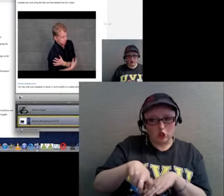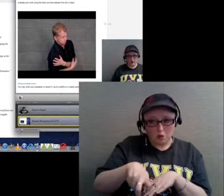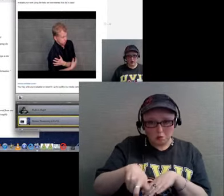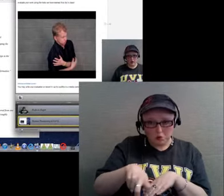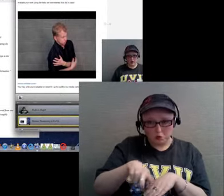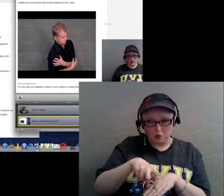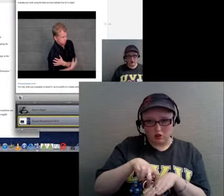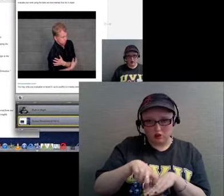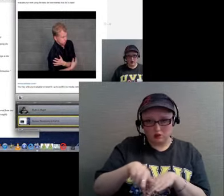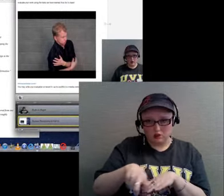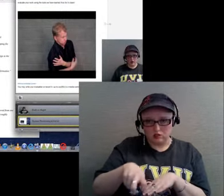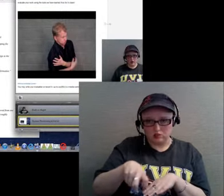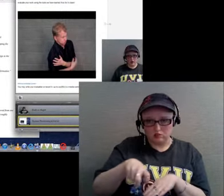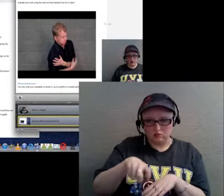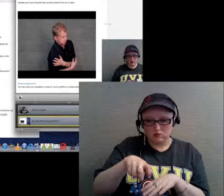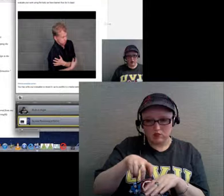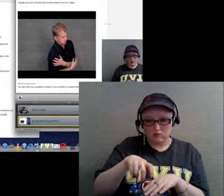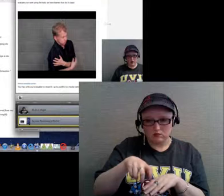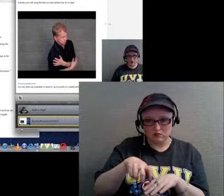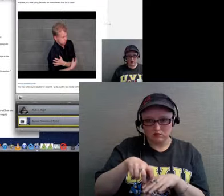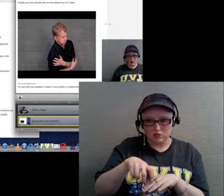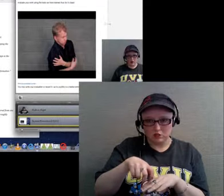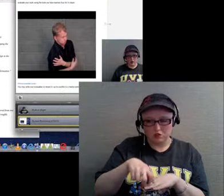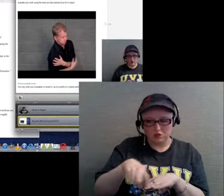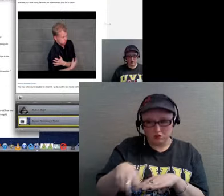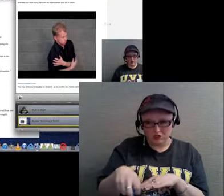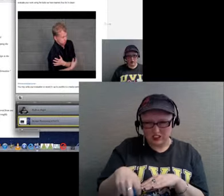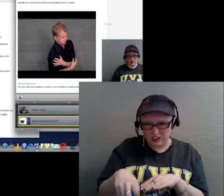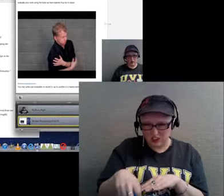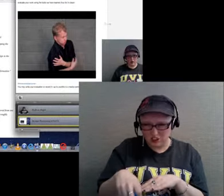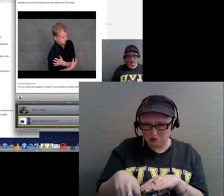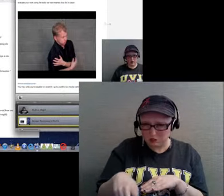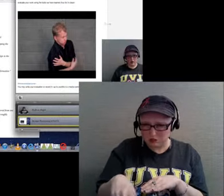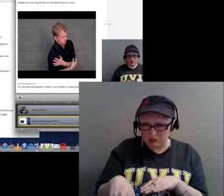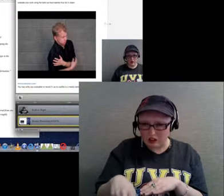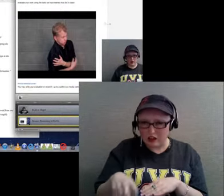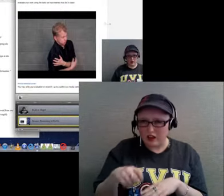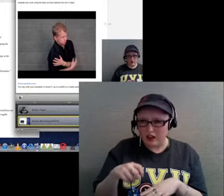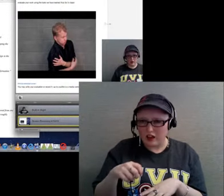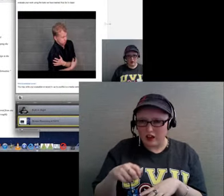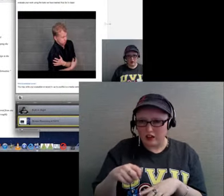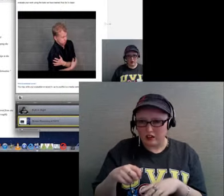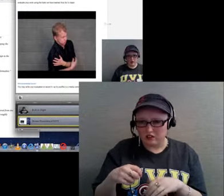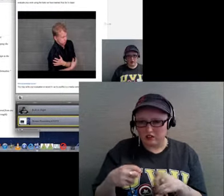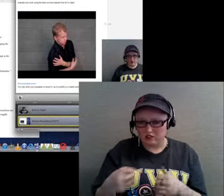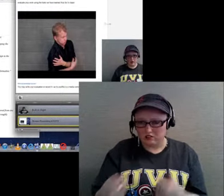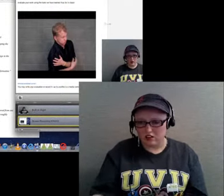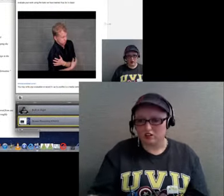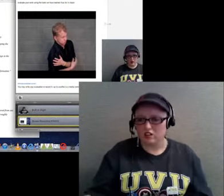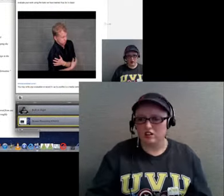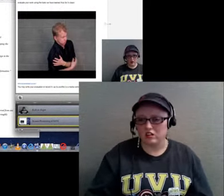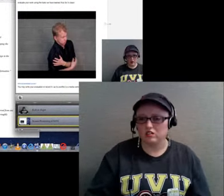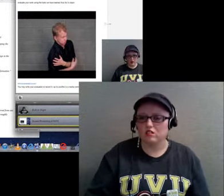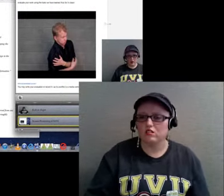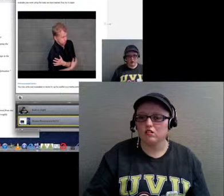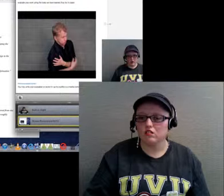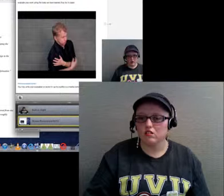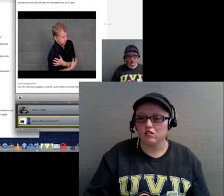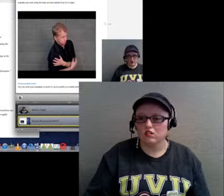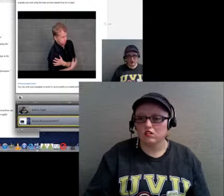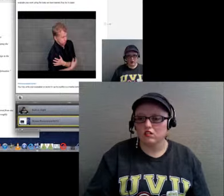a jump, or went off a little bit of a ledge maybe, and fell and